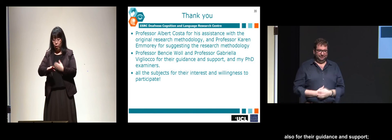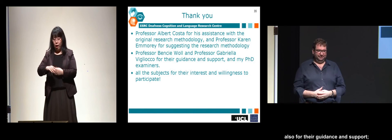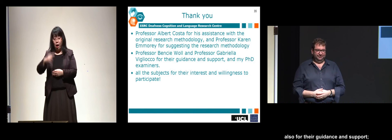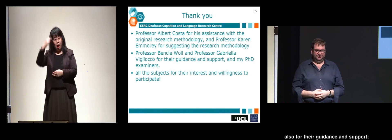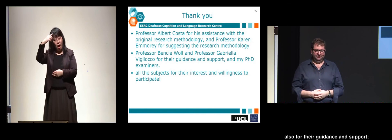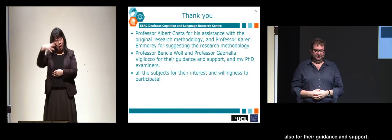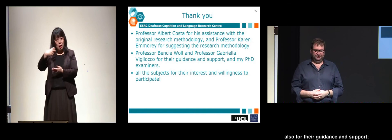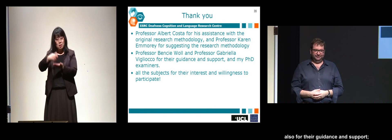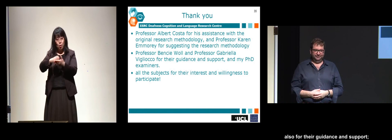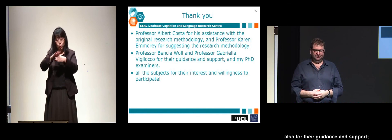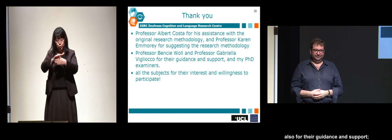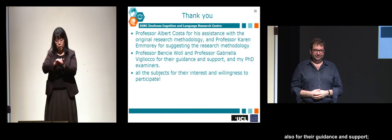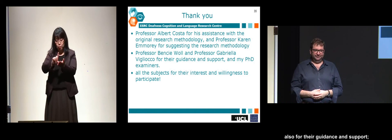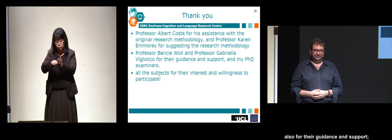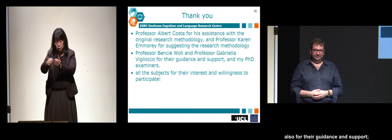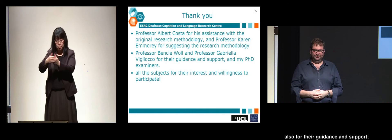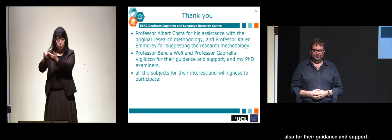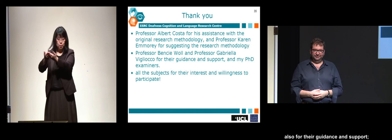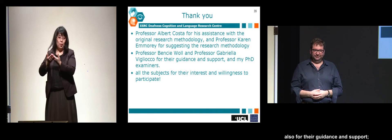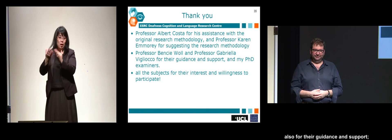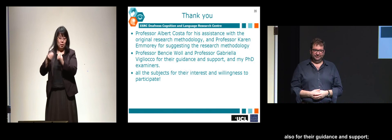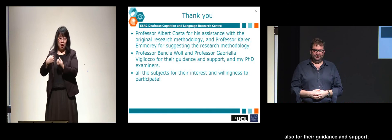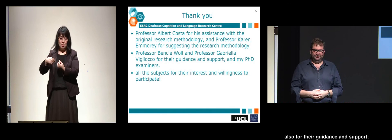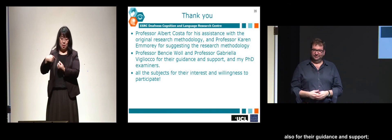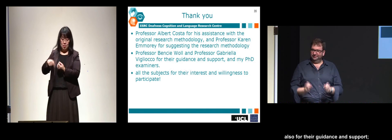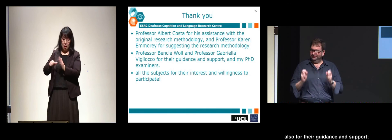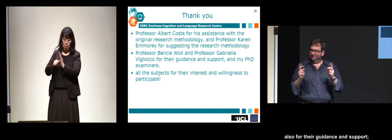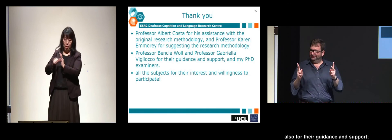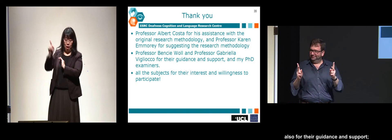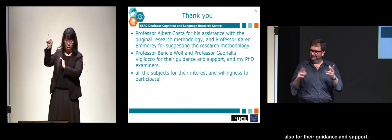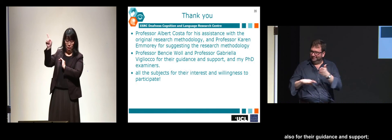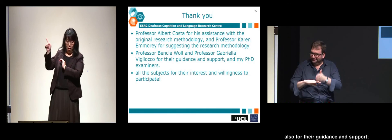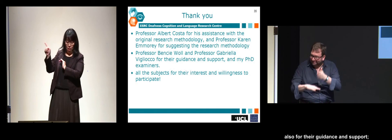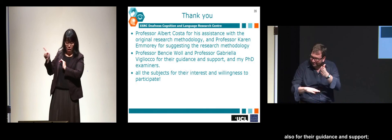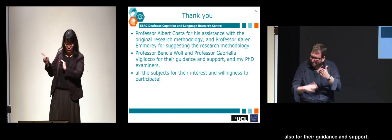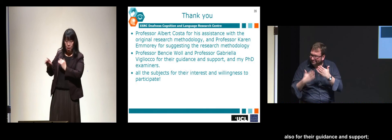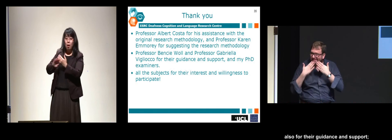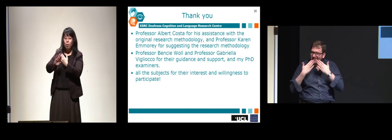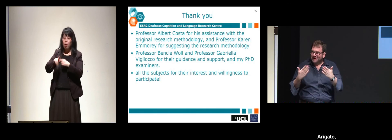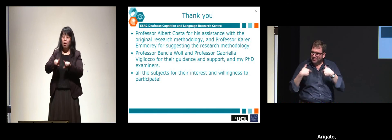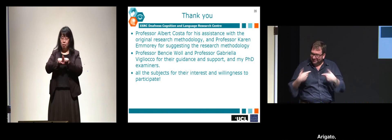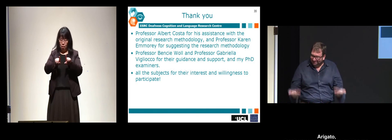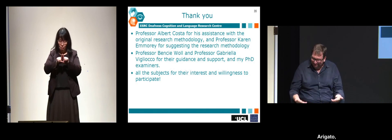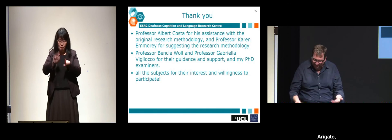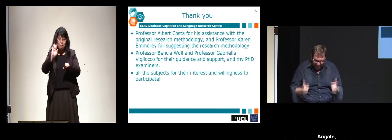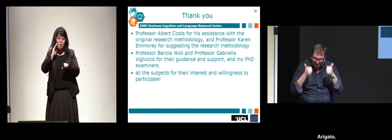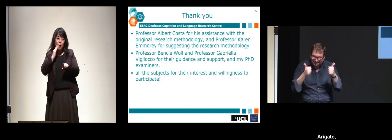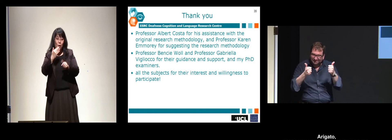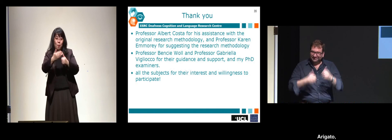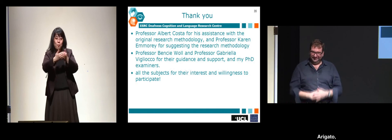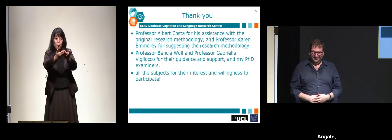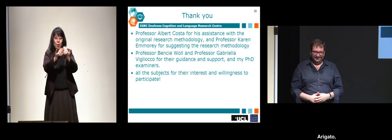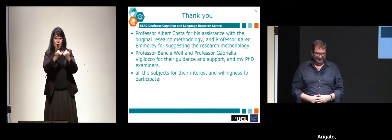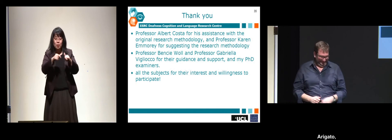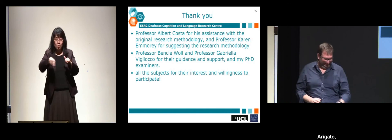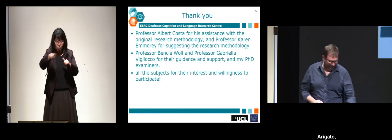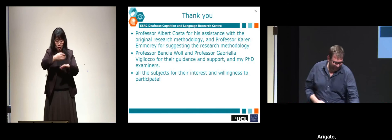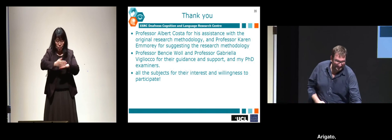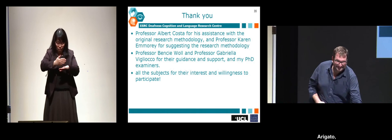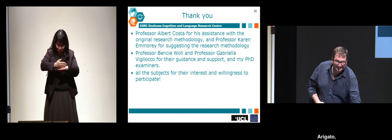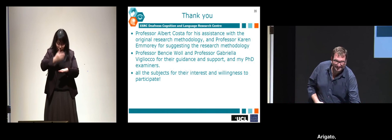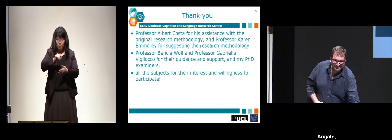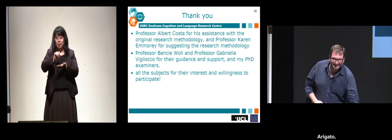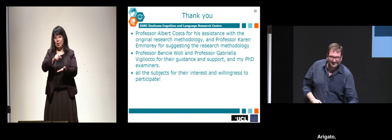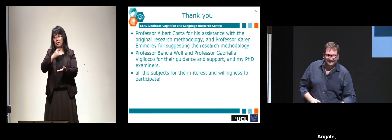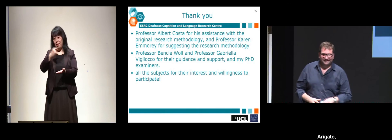Viglioso, for their guidance and support, and of course to all the subjects. Arigato, thank you very much for inviting me.